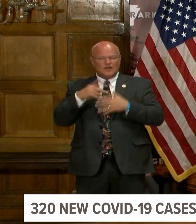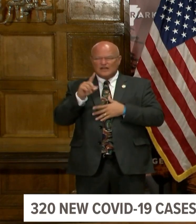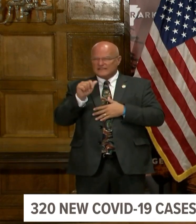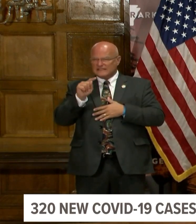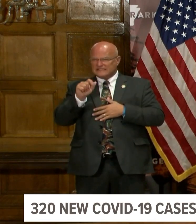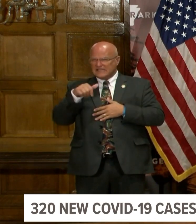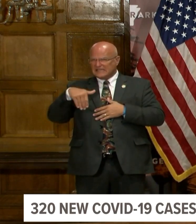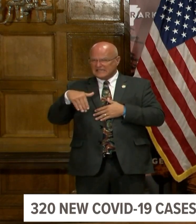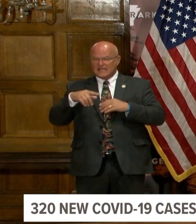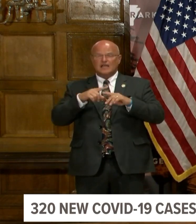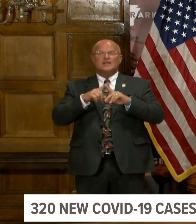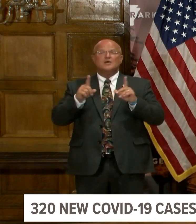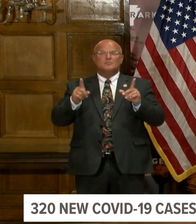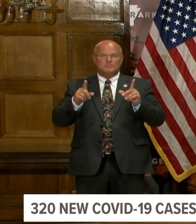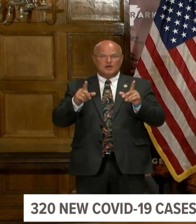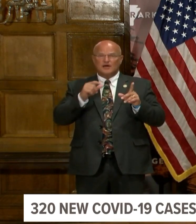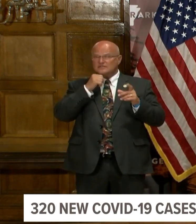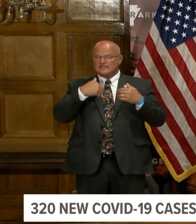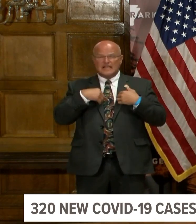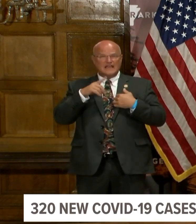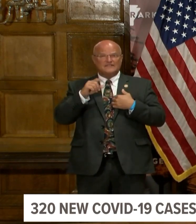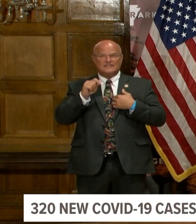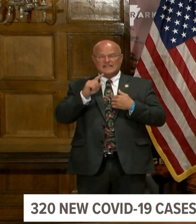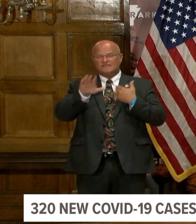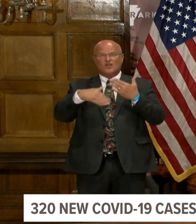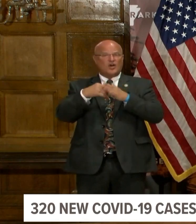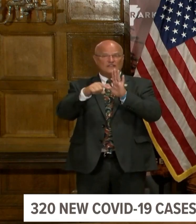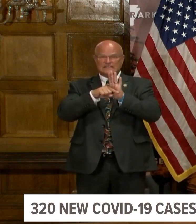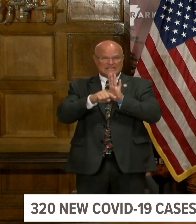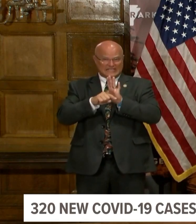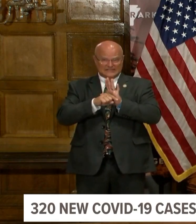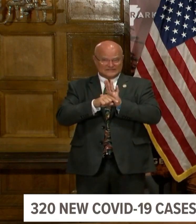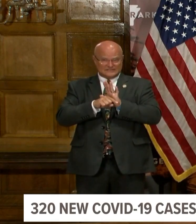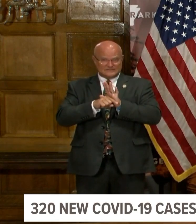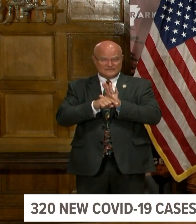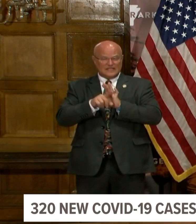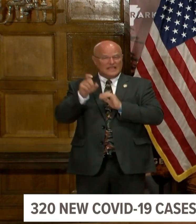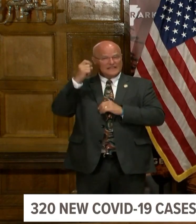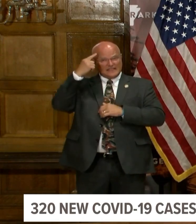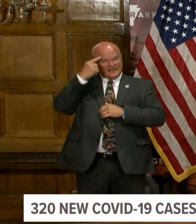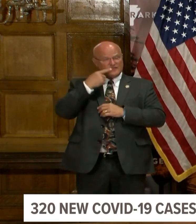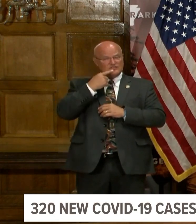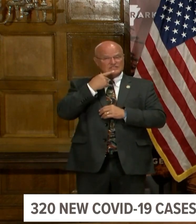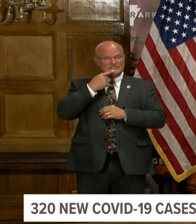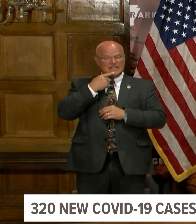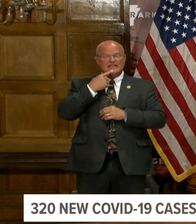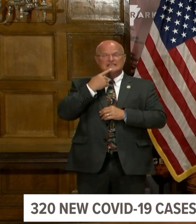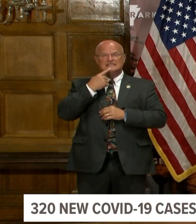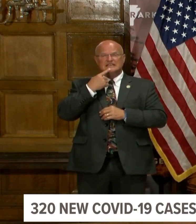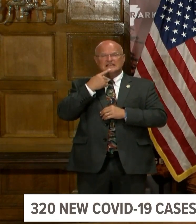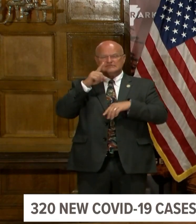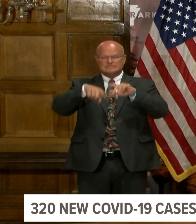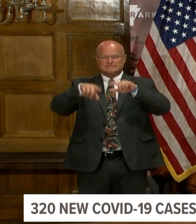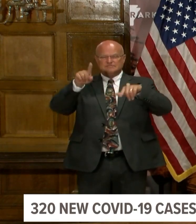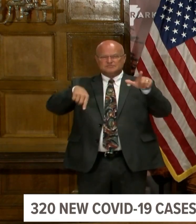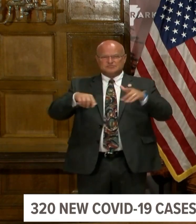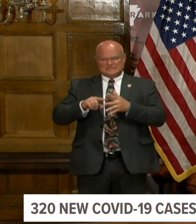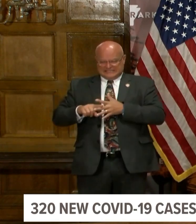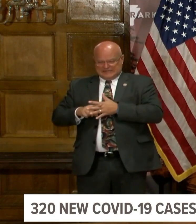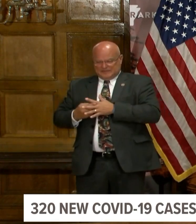yet, but we didn't have the data for all the negatives. As the governor pointed out, There was discrepancies early